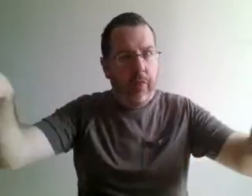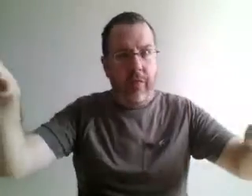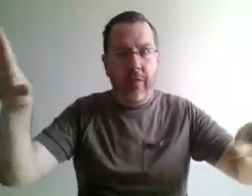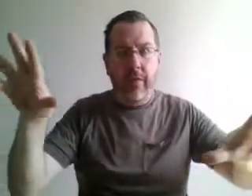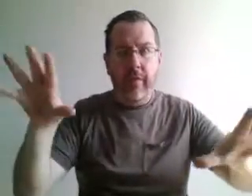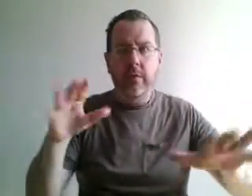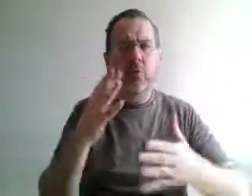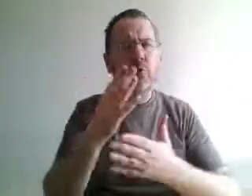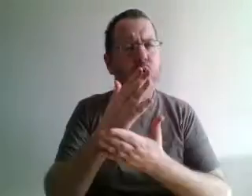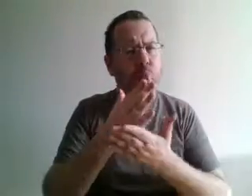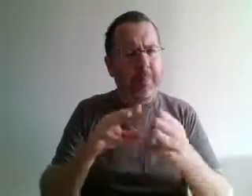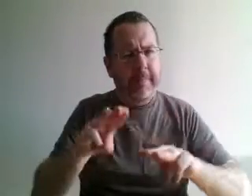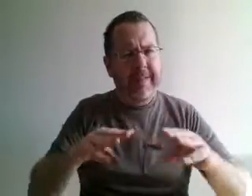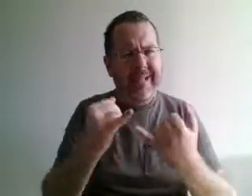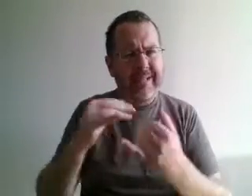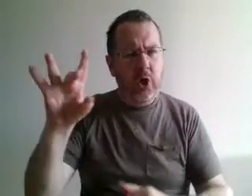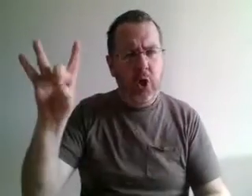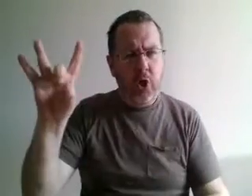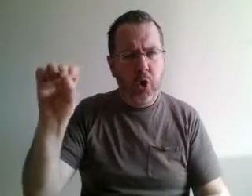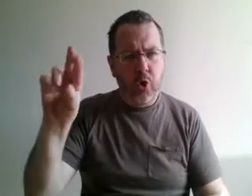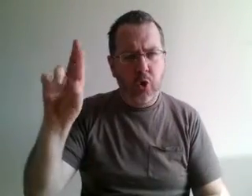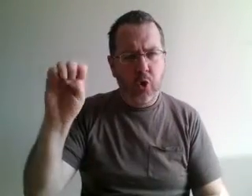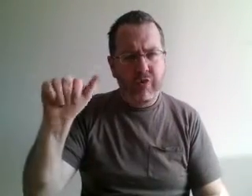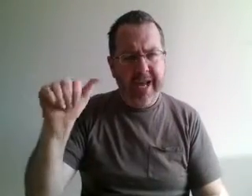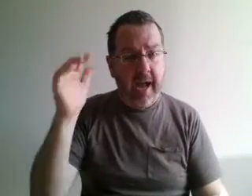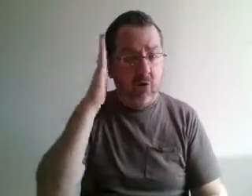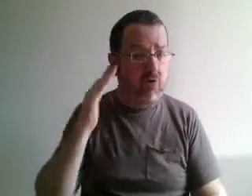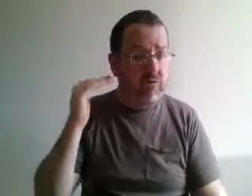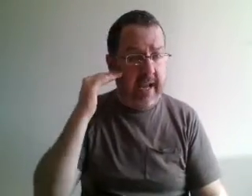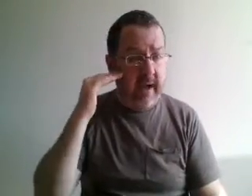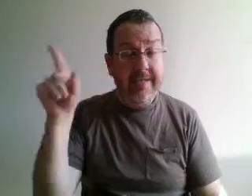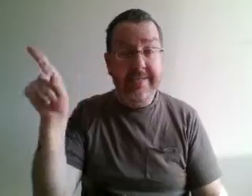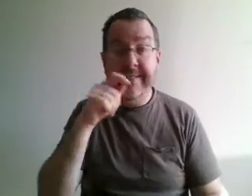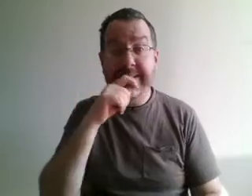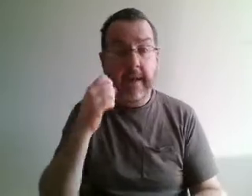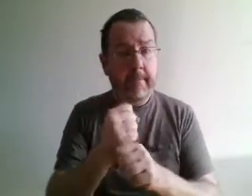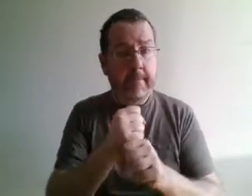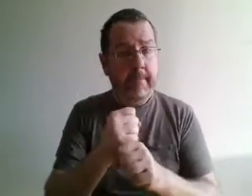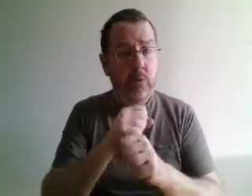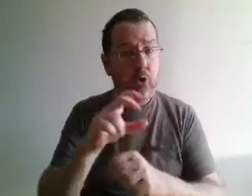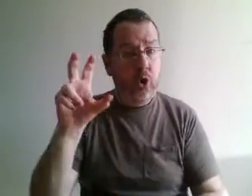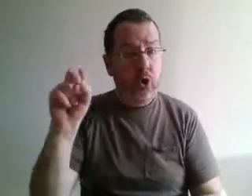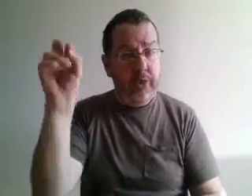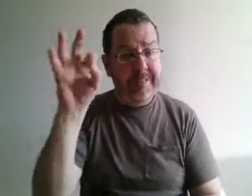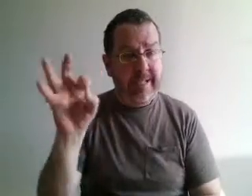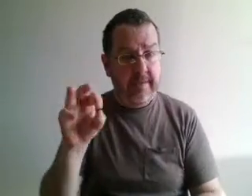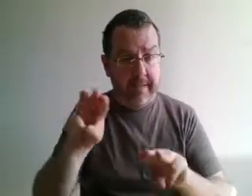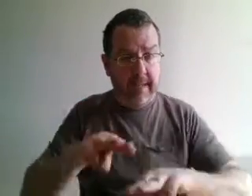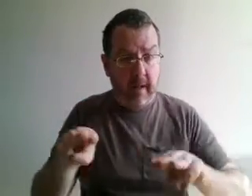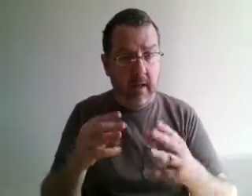Korea saying that about 30% of people lose their sense of smell and taste. That's similar to other